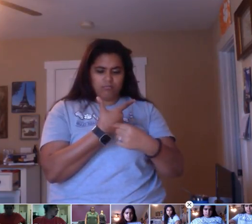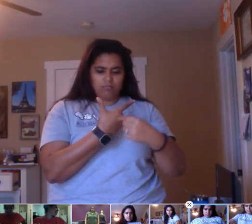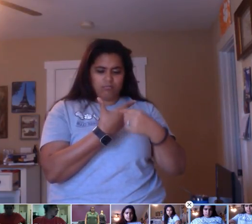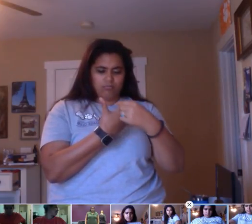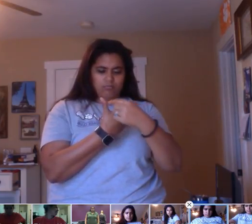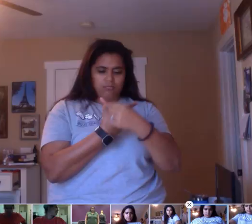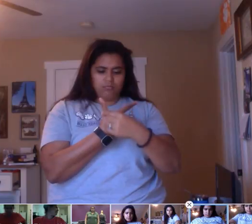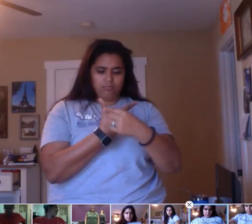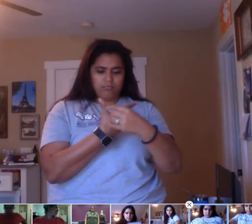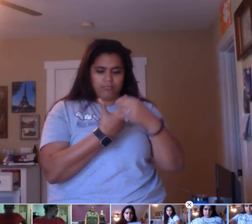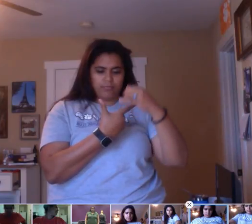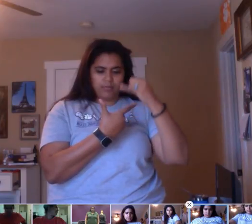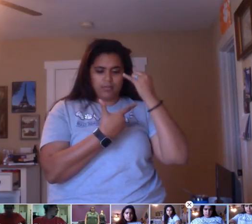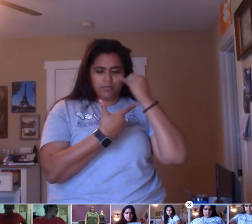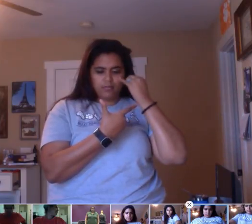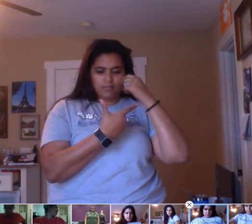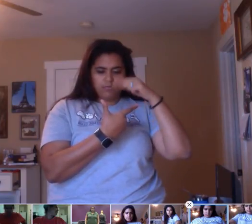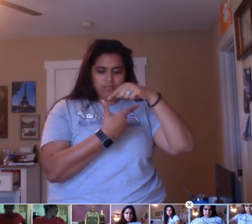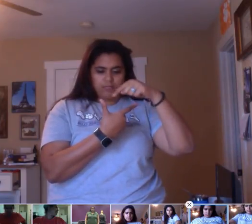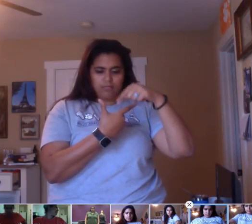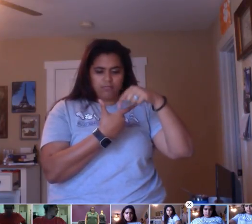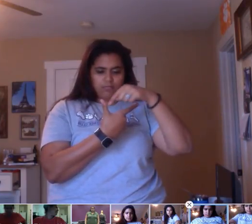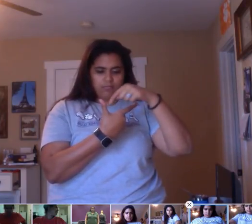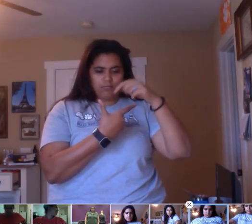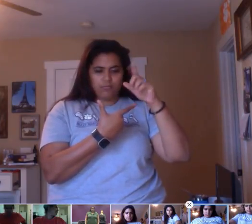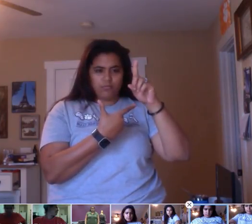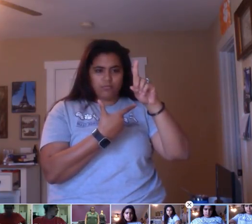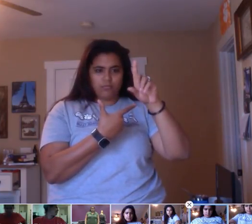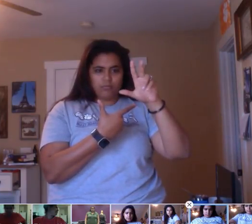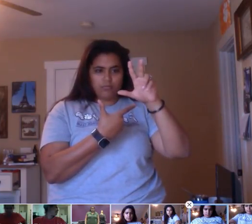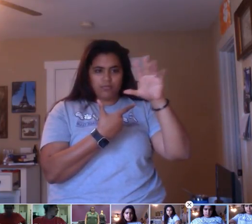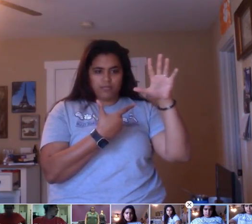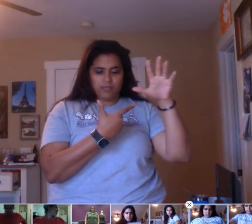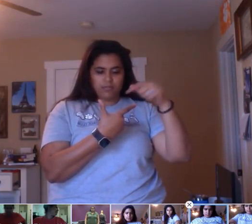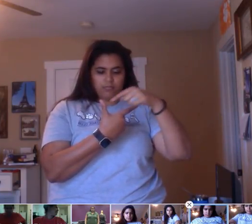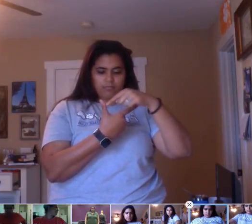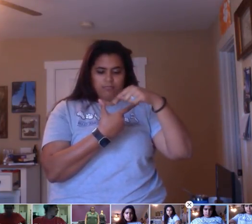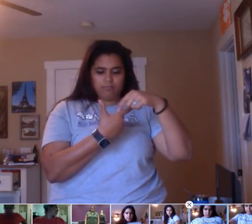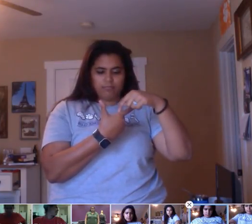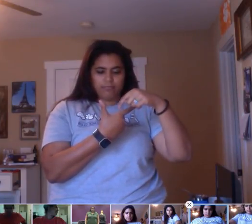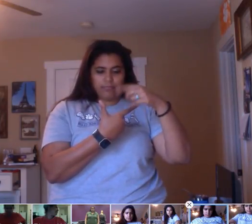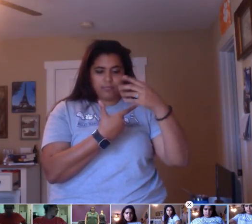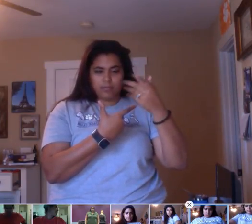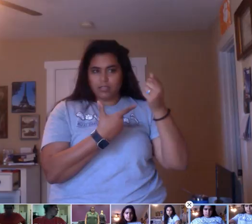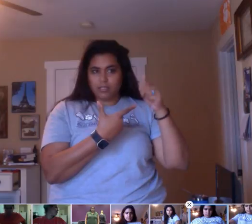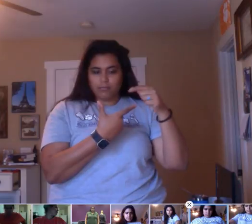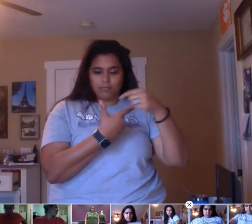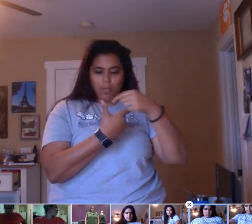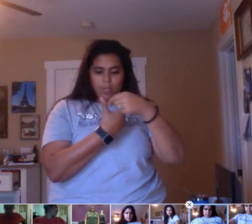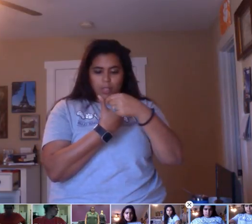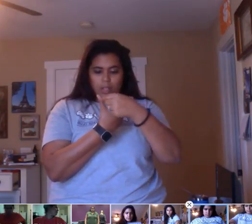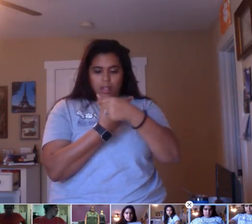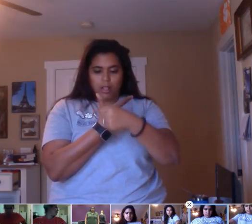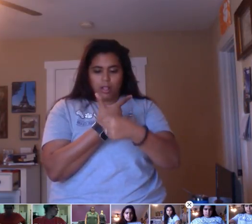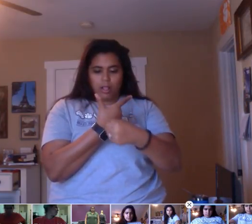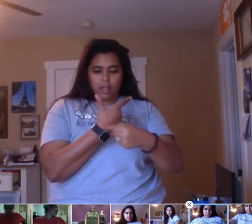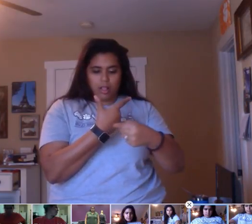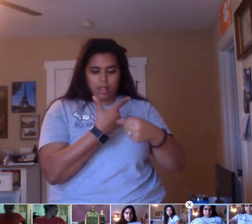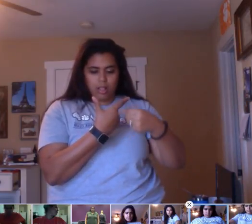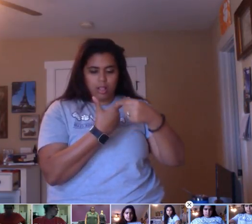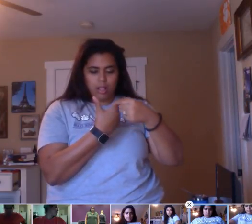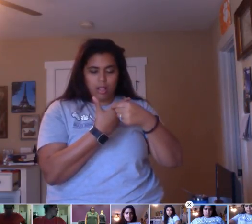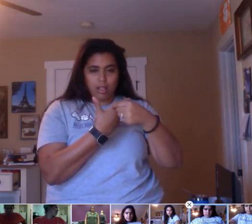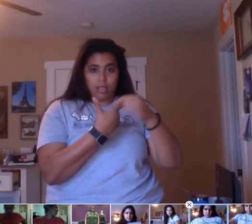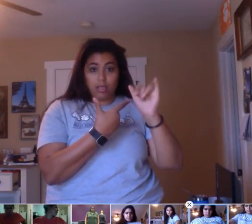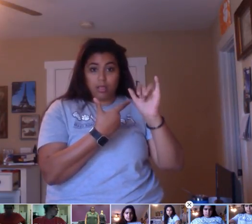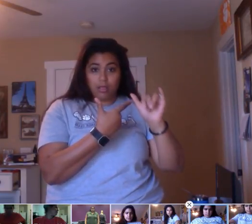circle. And so if that is just 135 degrees right here at this angle, then